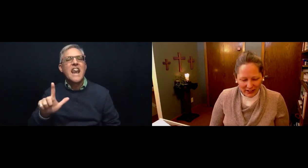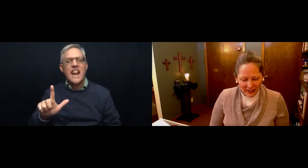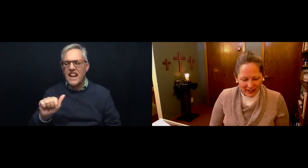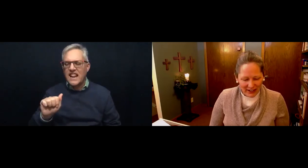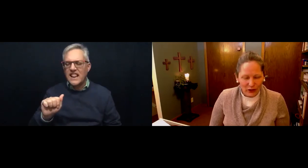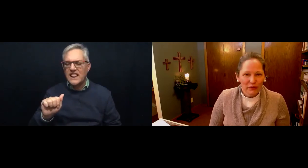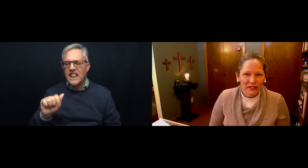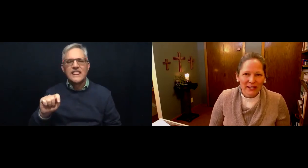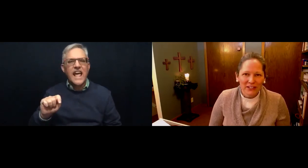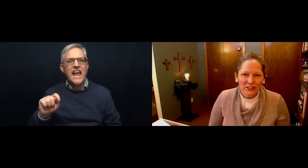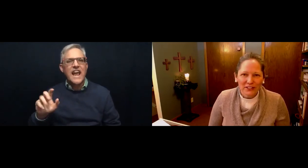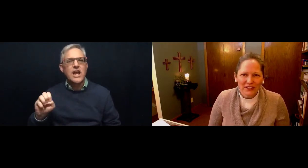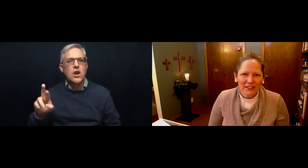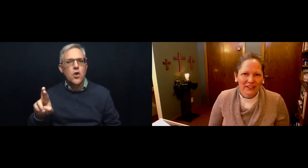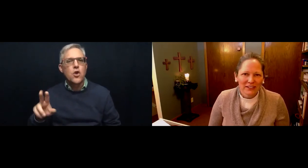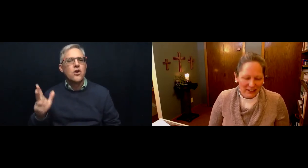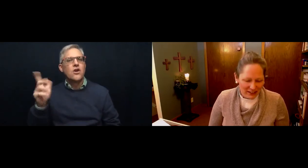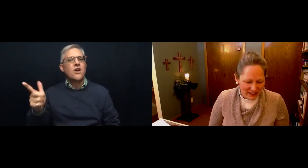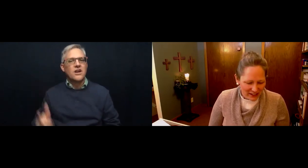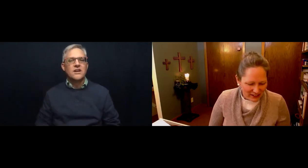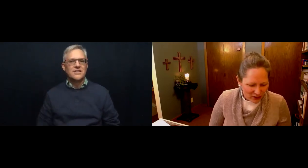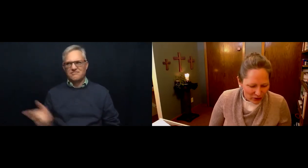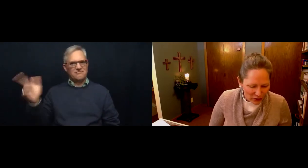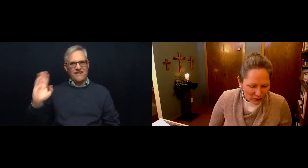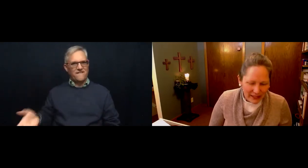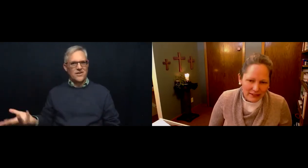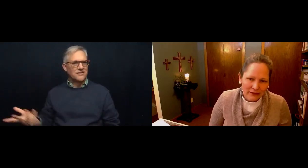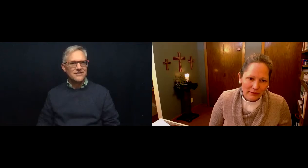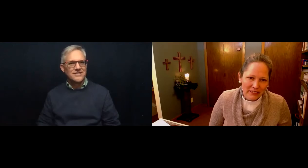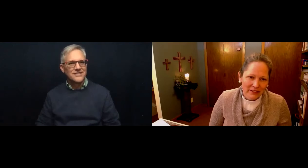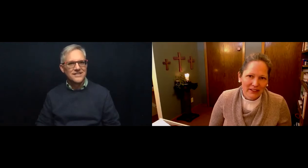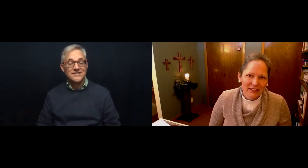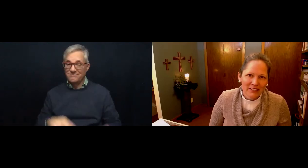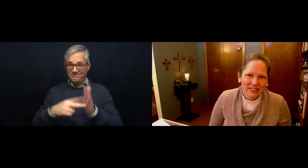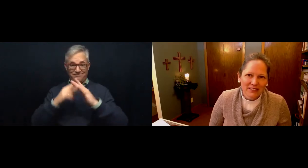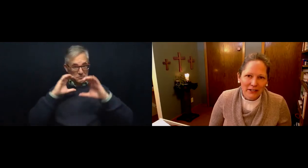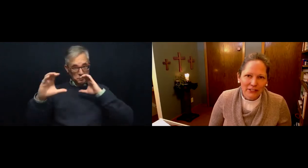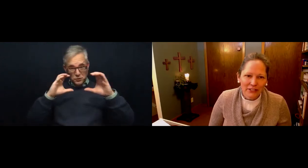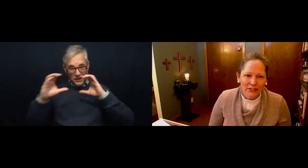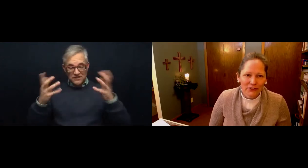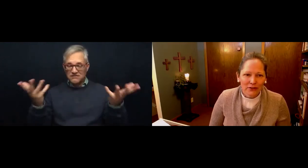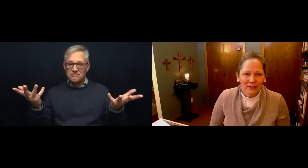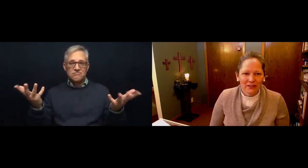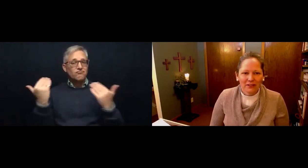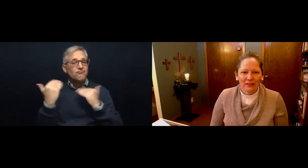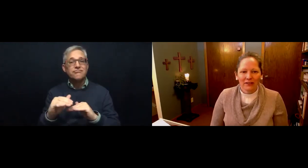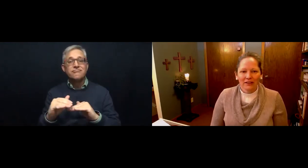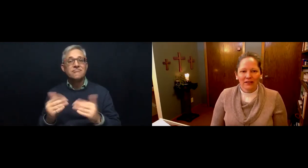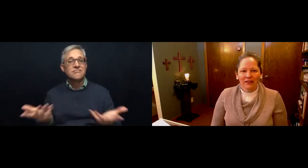conversation and communication is always limited and is such a